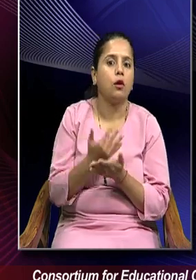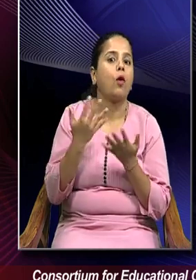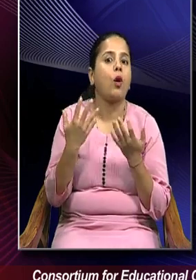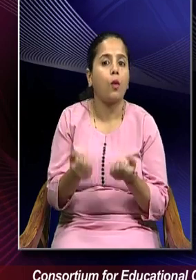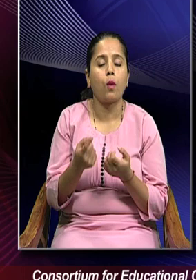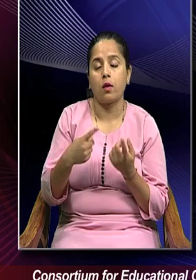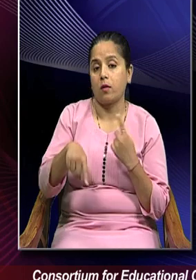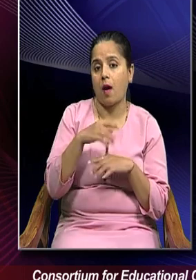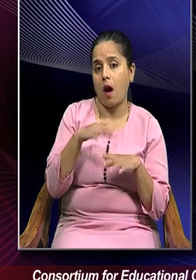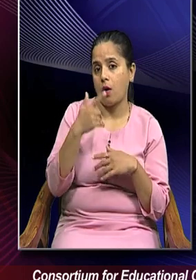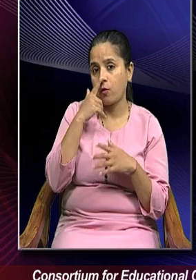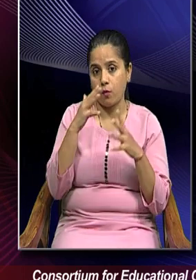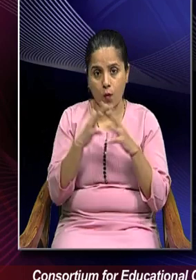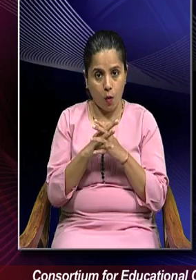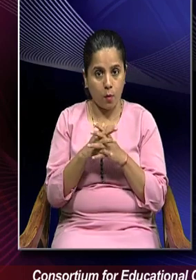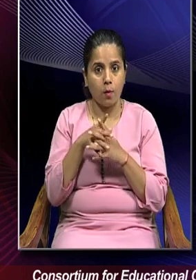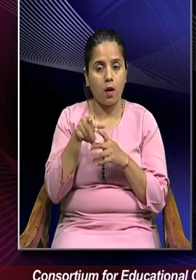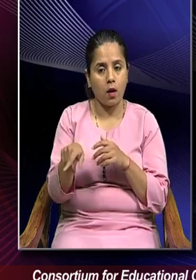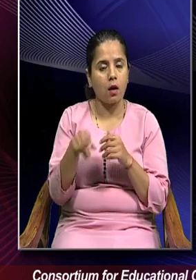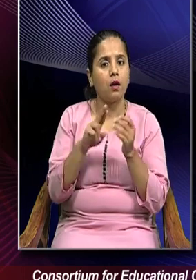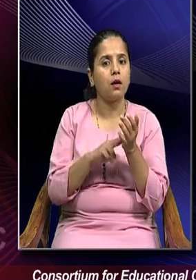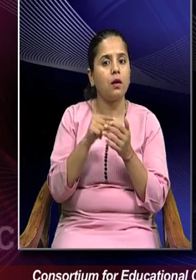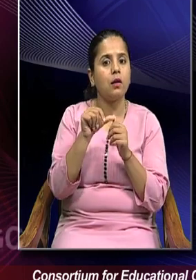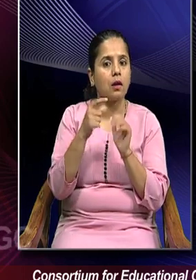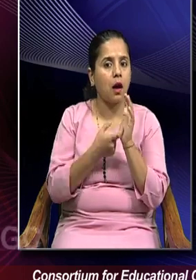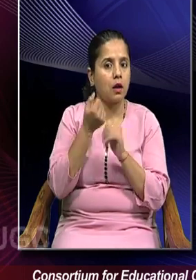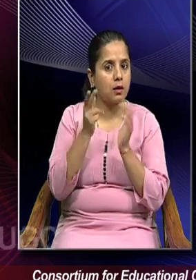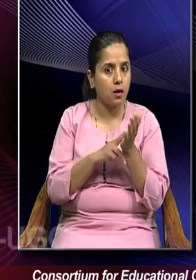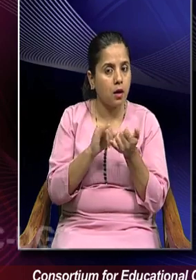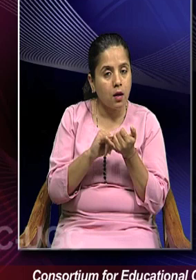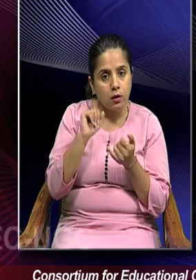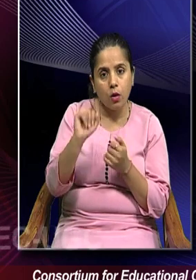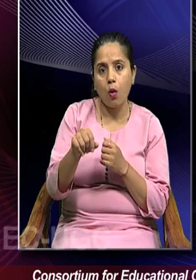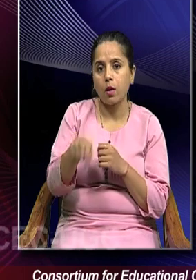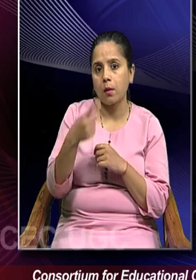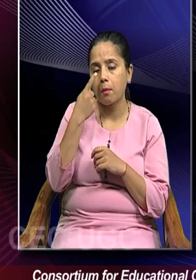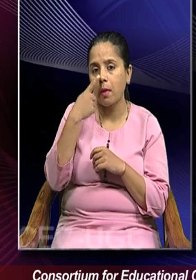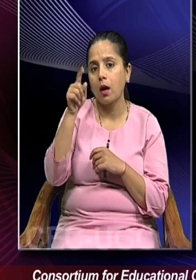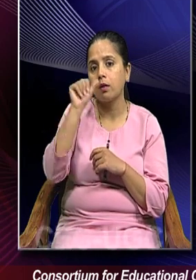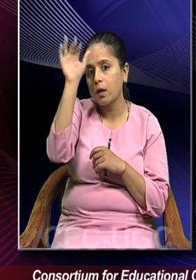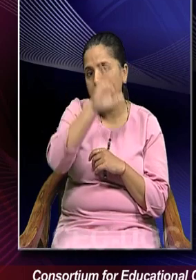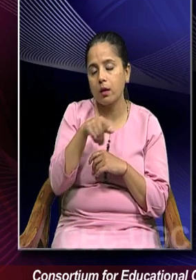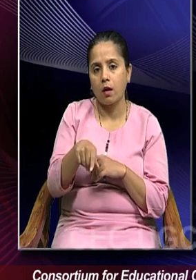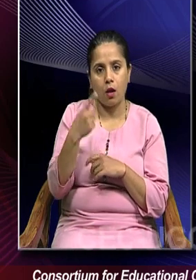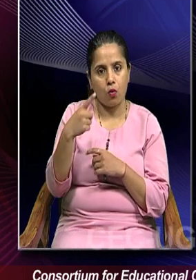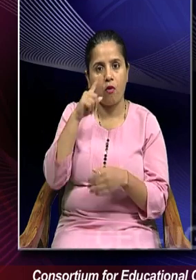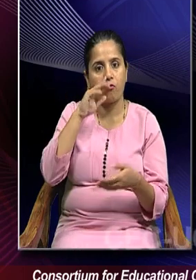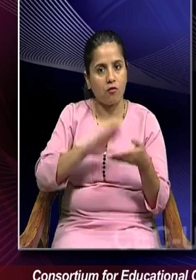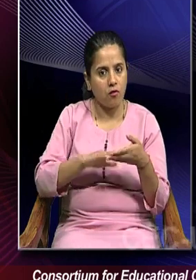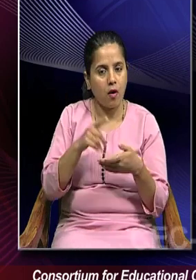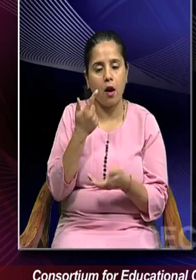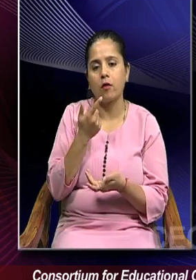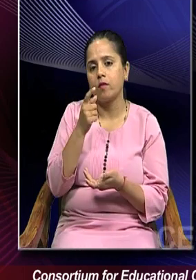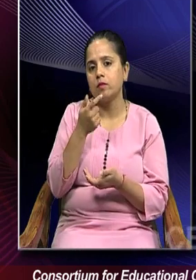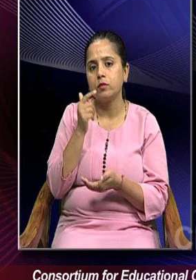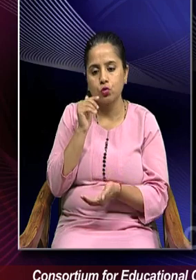how women played by Nargis, who is shown as Mother India, she is shown to be an ideal wife and daughter-in-law